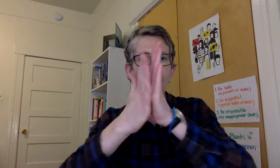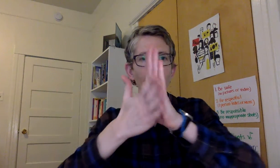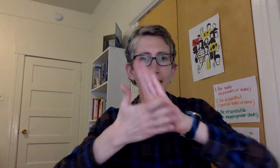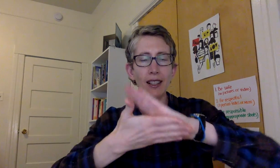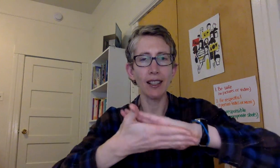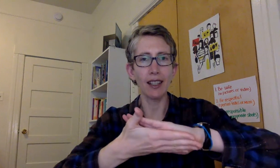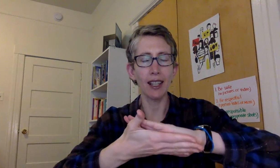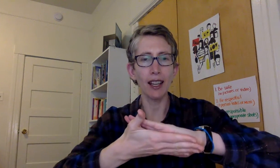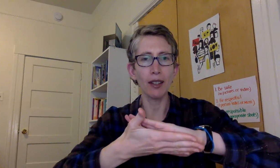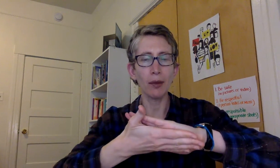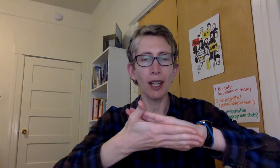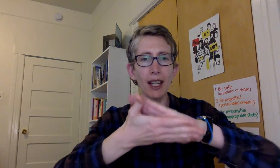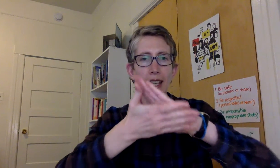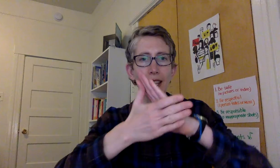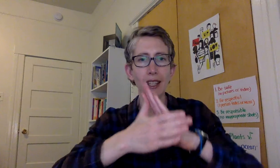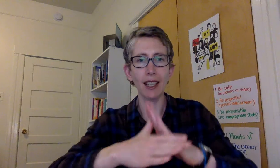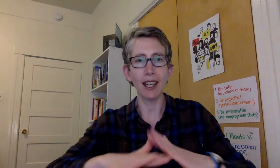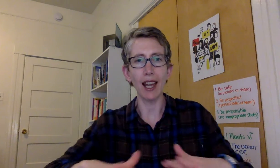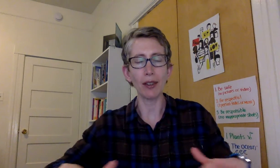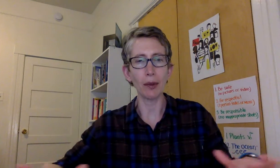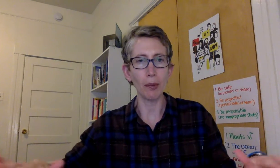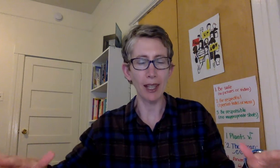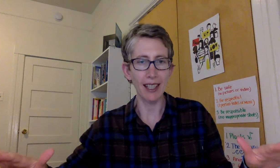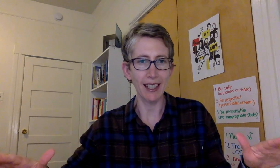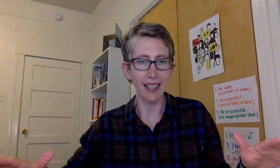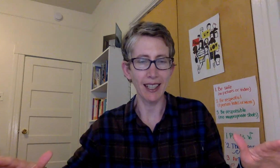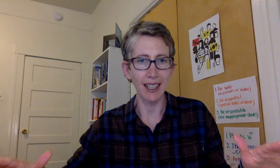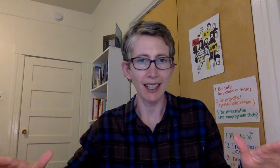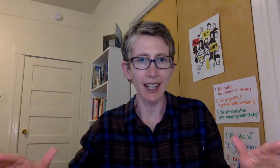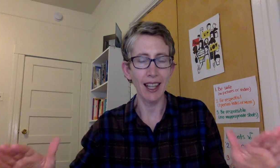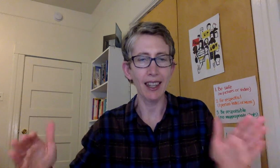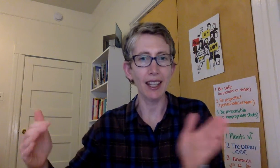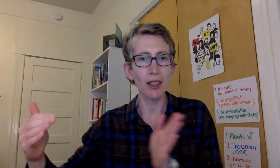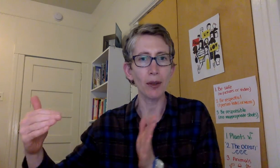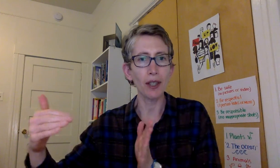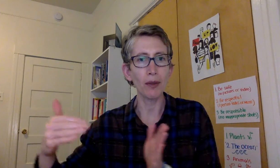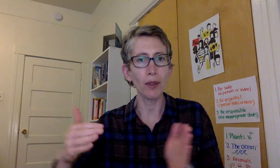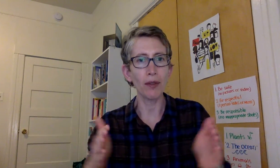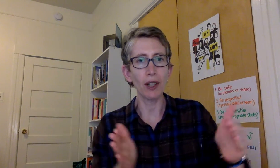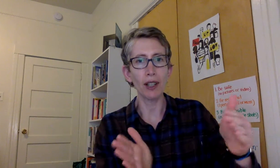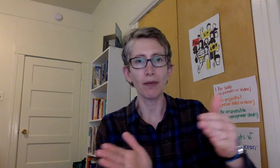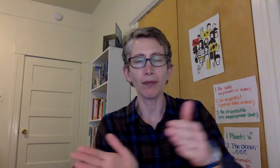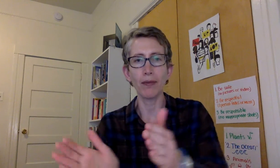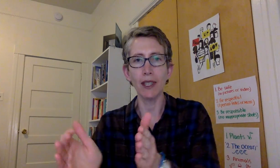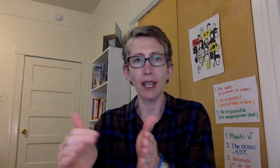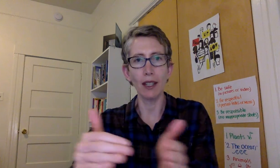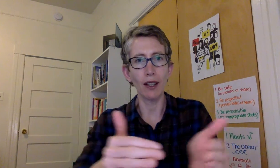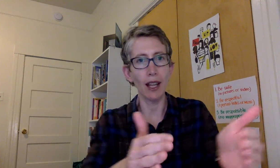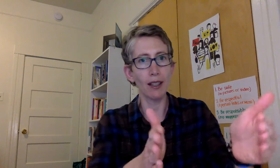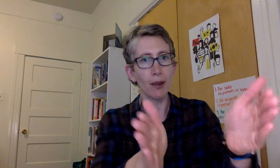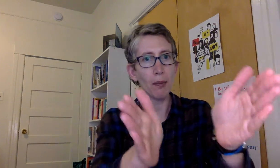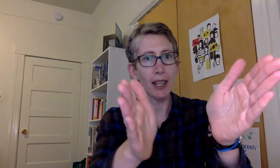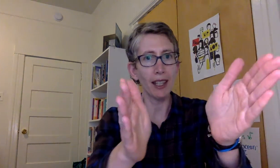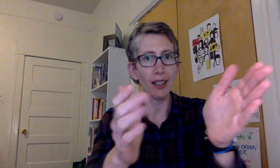together, the other way, and then out. Peace. The next one is river. It's like your hands are making a